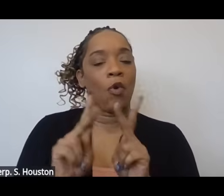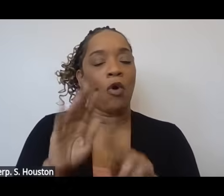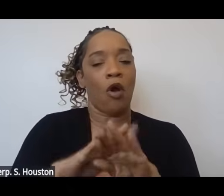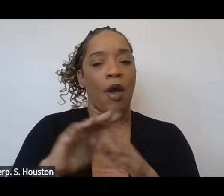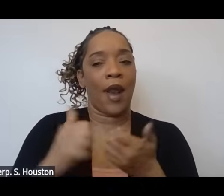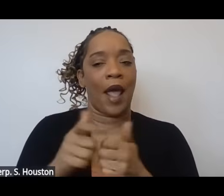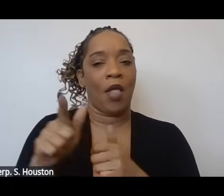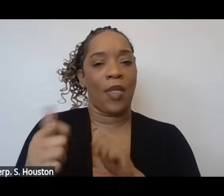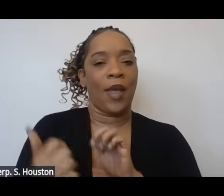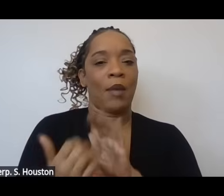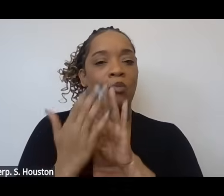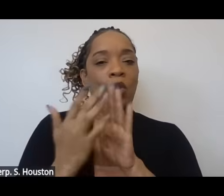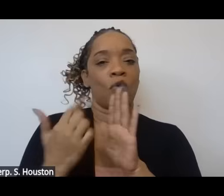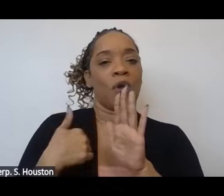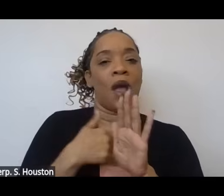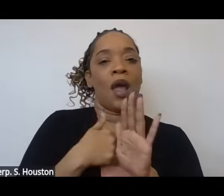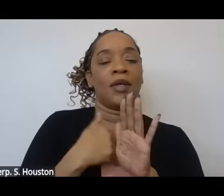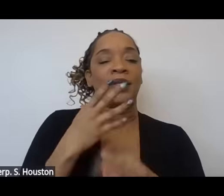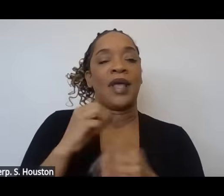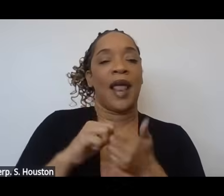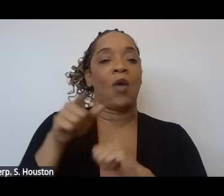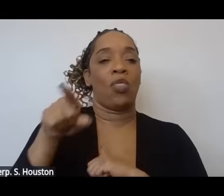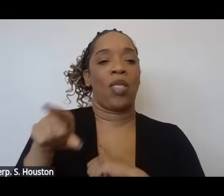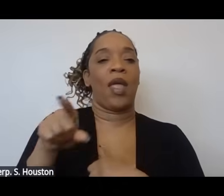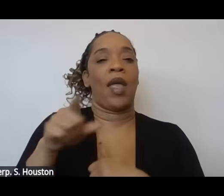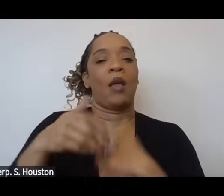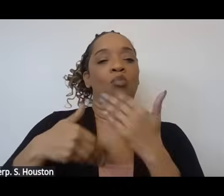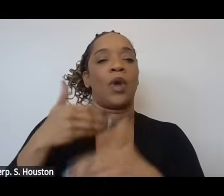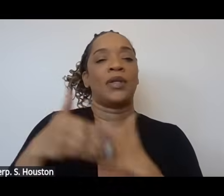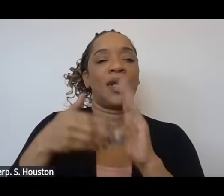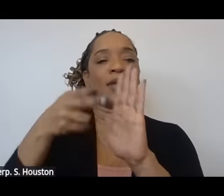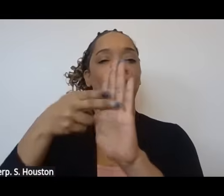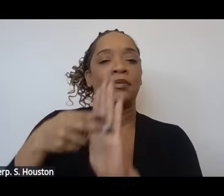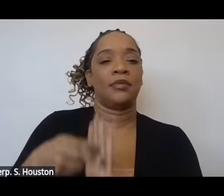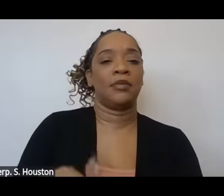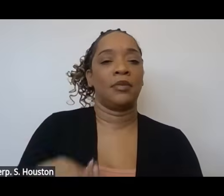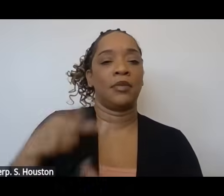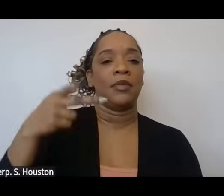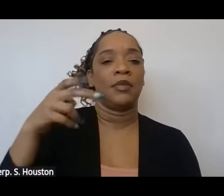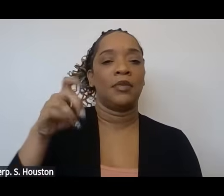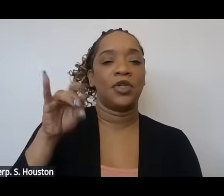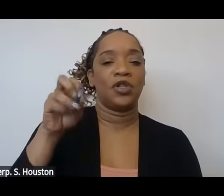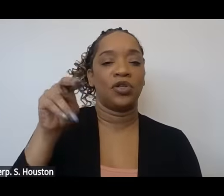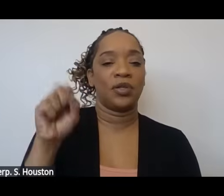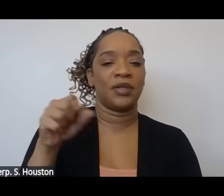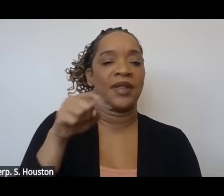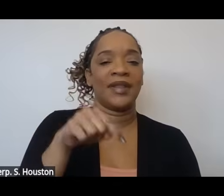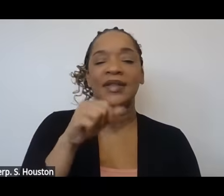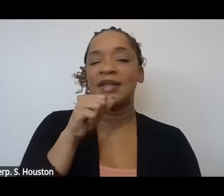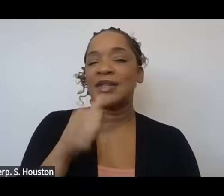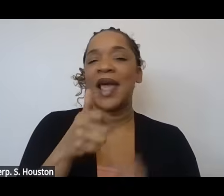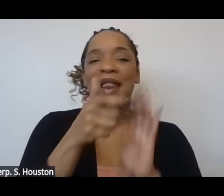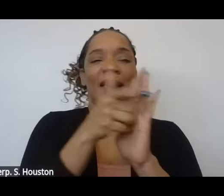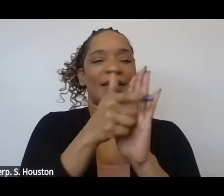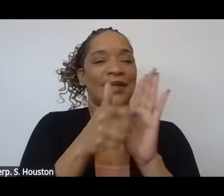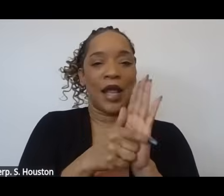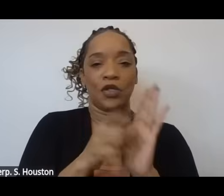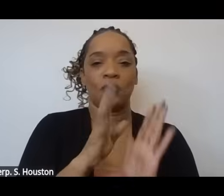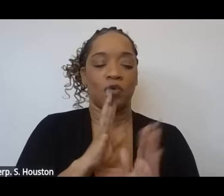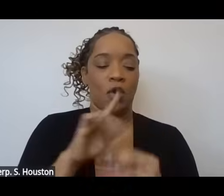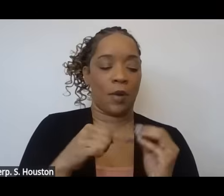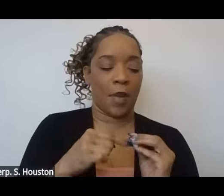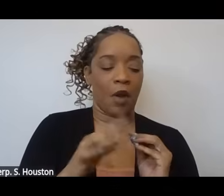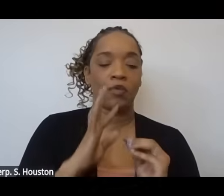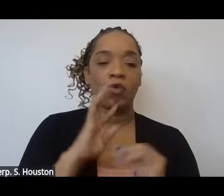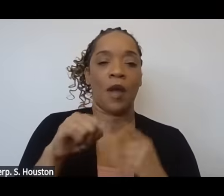process petitions. This is not a statute that we're talking about this morning. This is a guidebook, right?